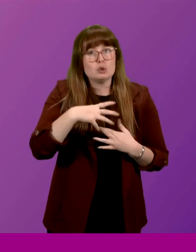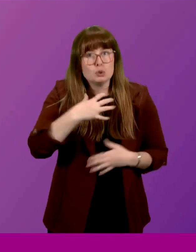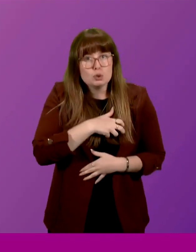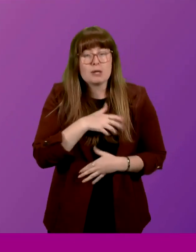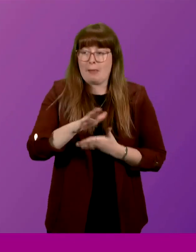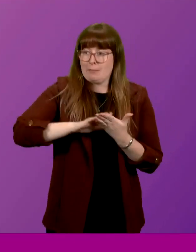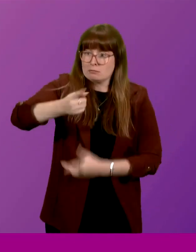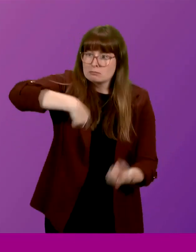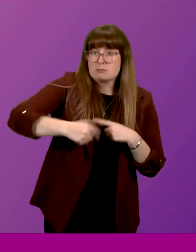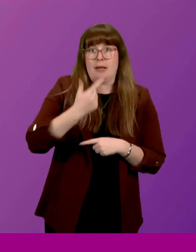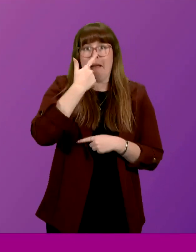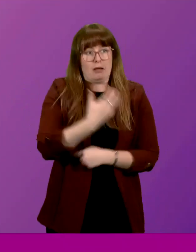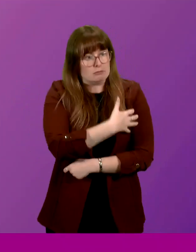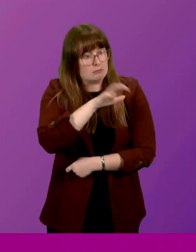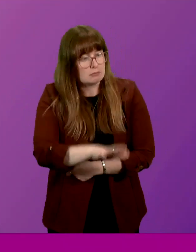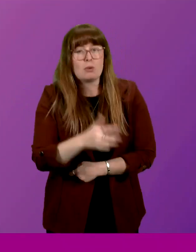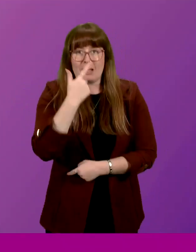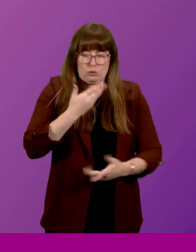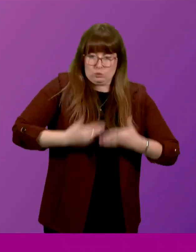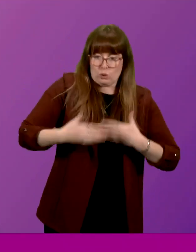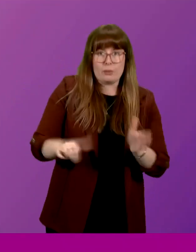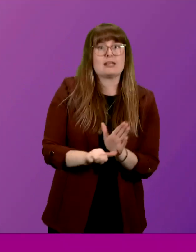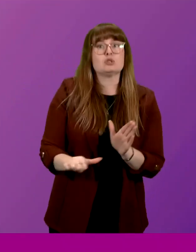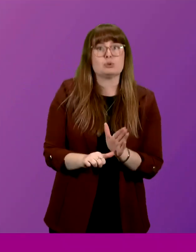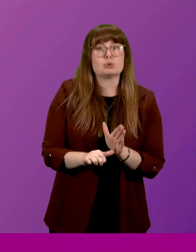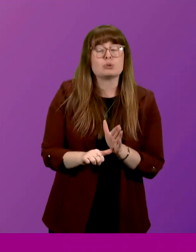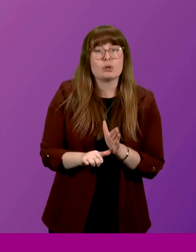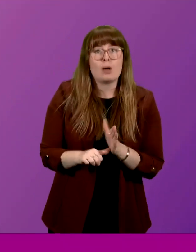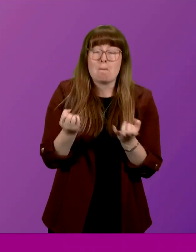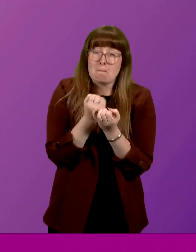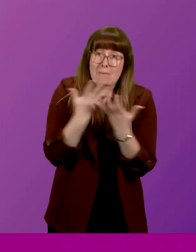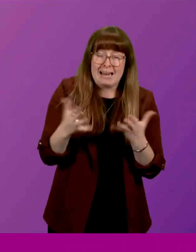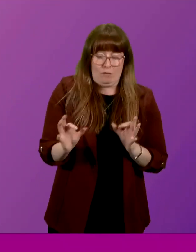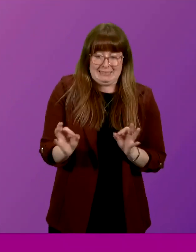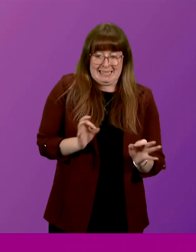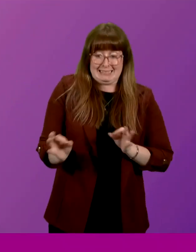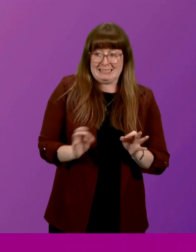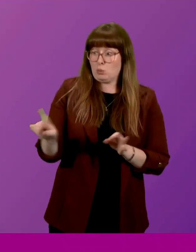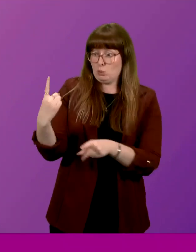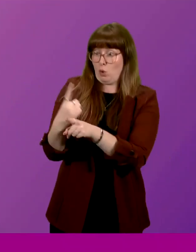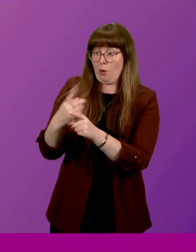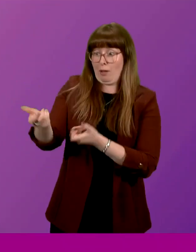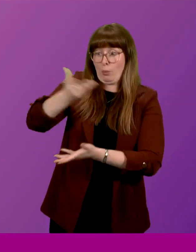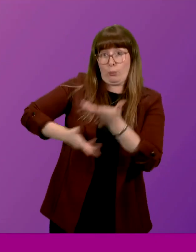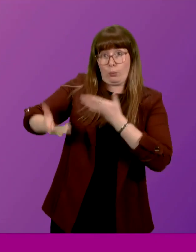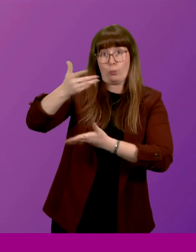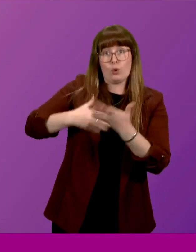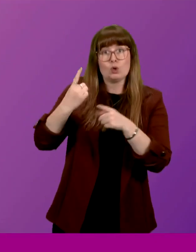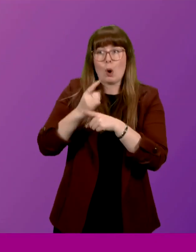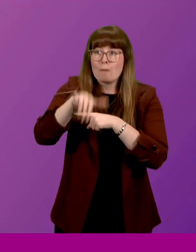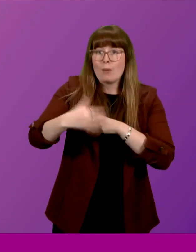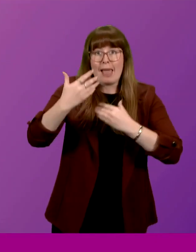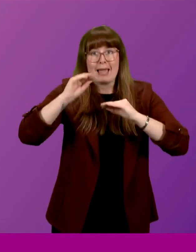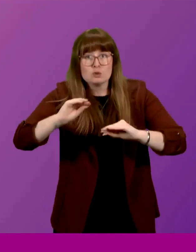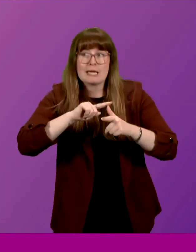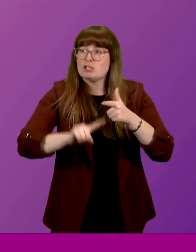us to address these issues. Many of the techniques that Mr Kerr has talked about